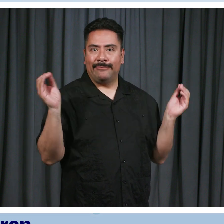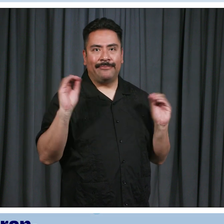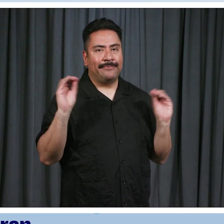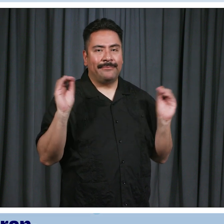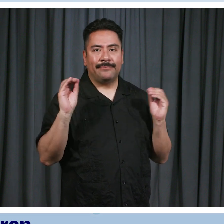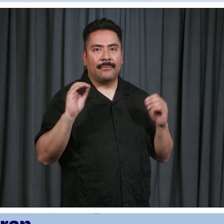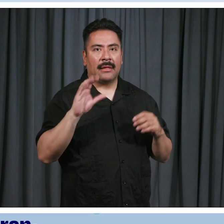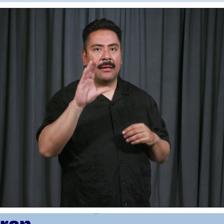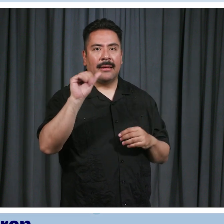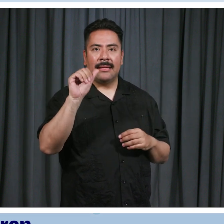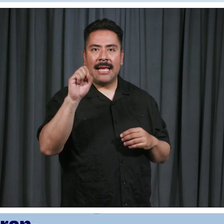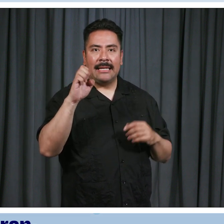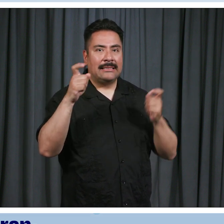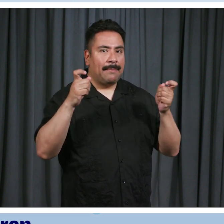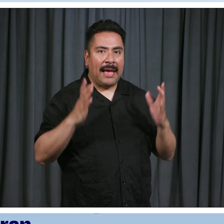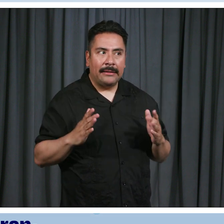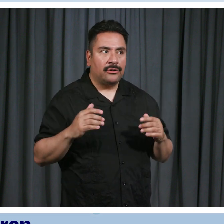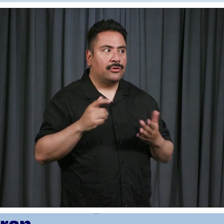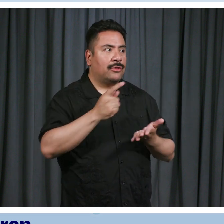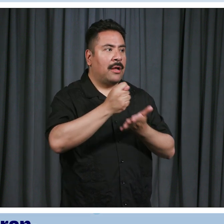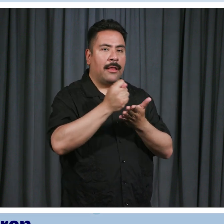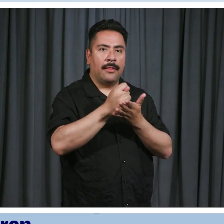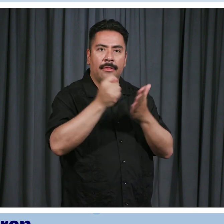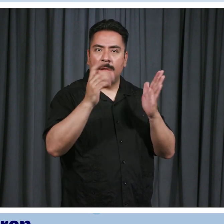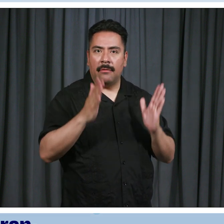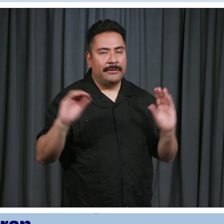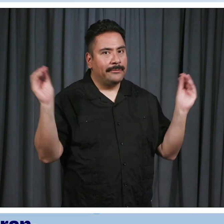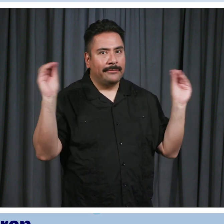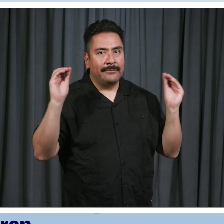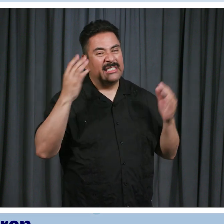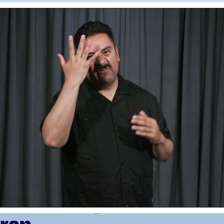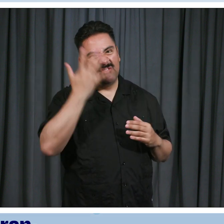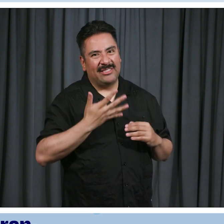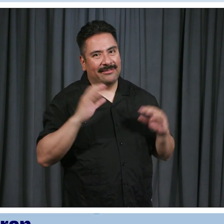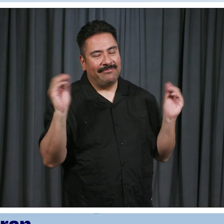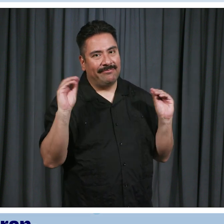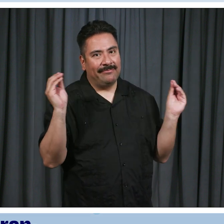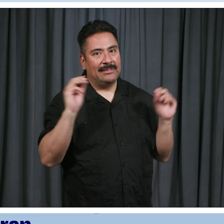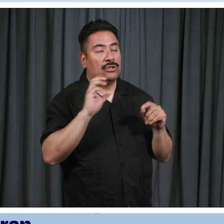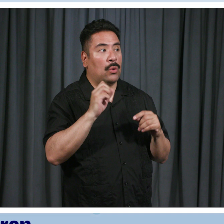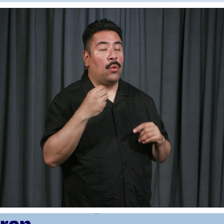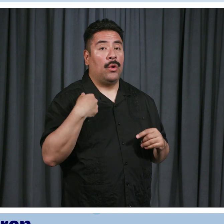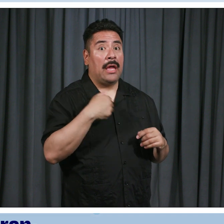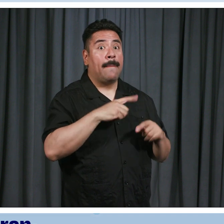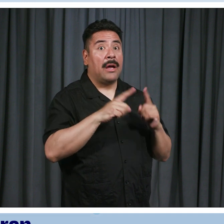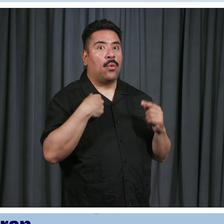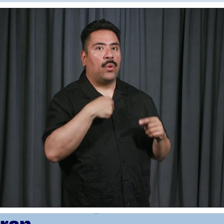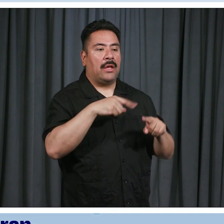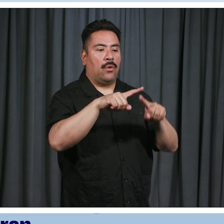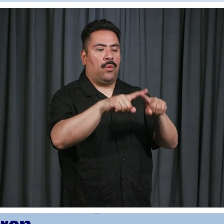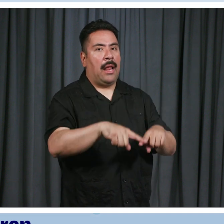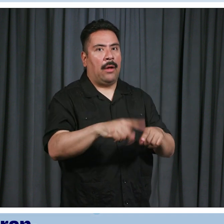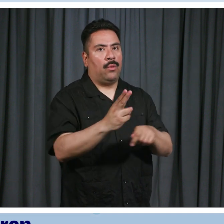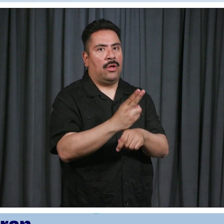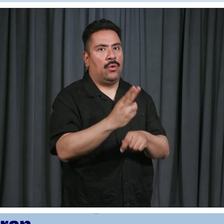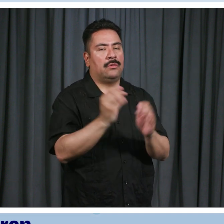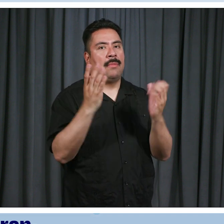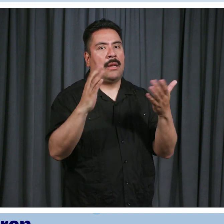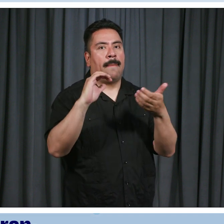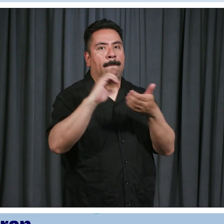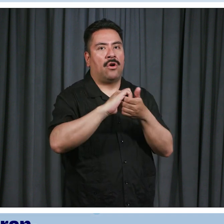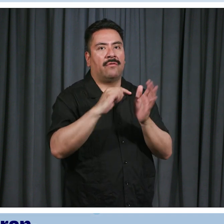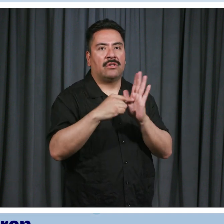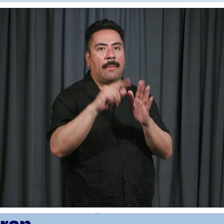is like a case manager, who's a therapist, unfortunately. So we do rely on many great partners